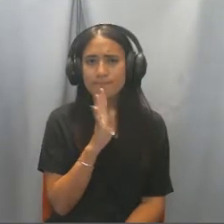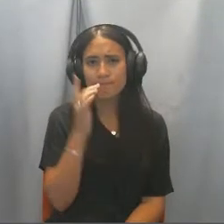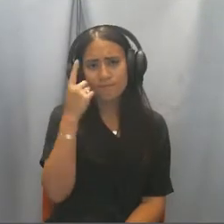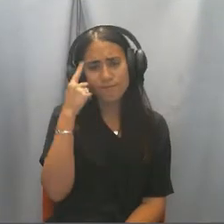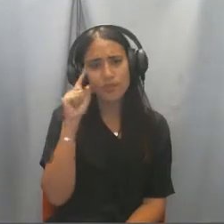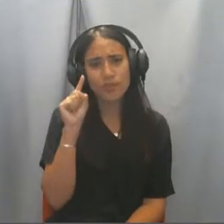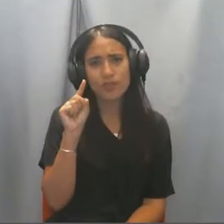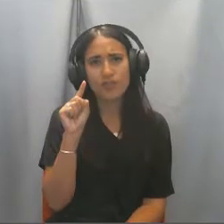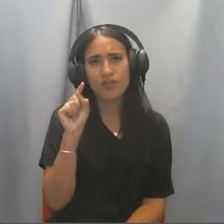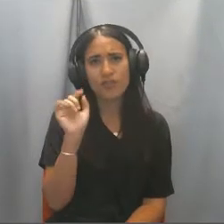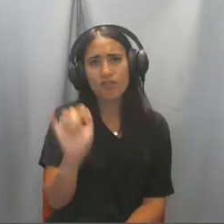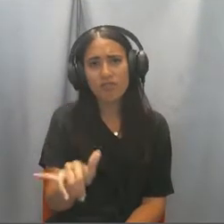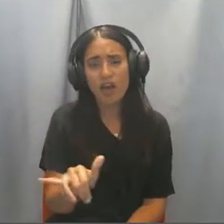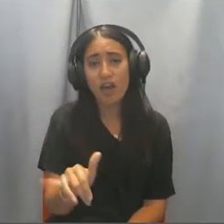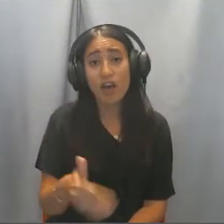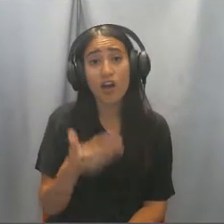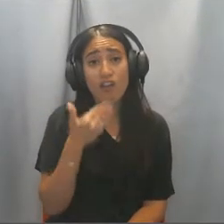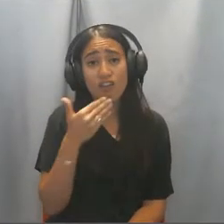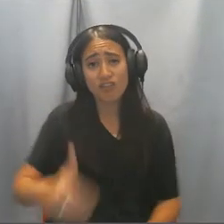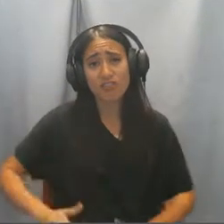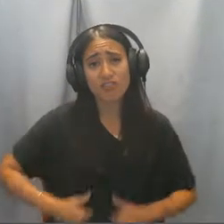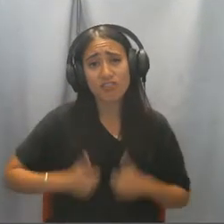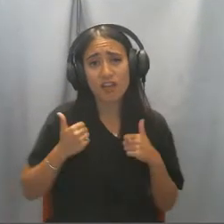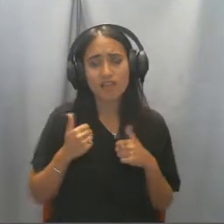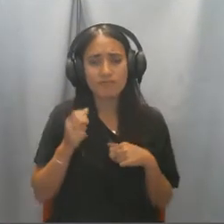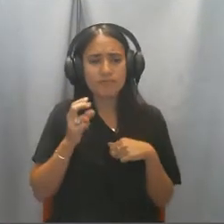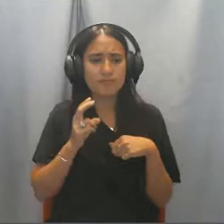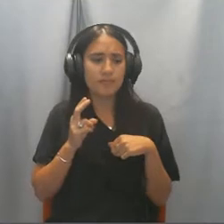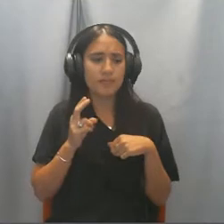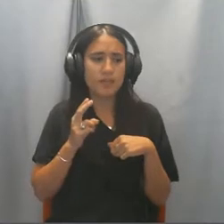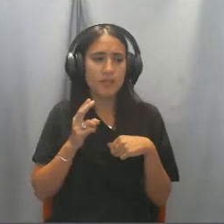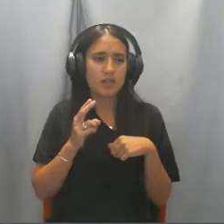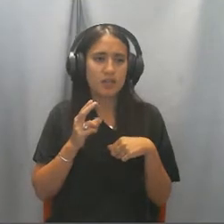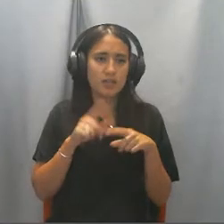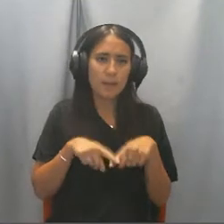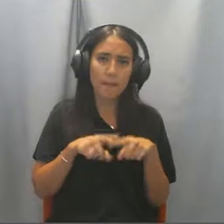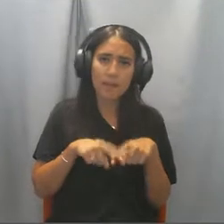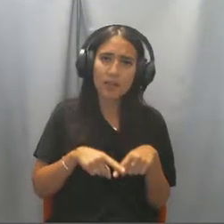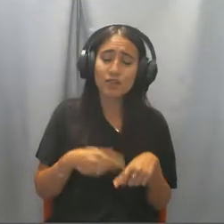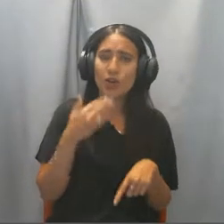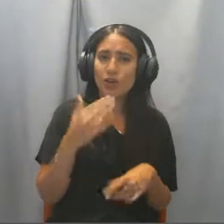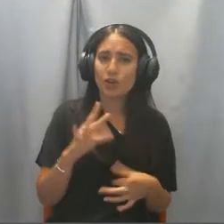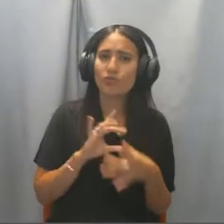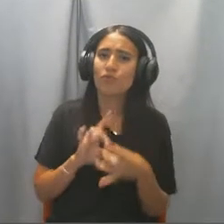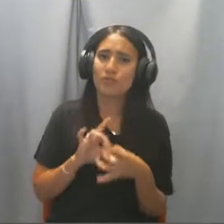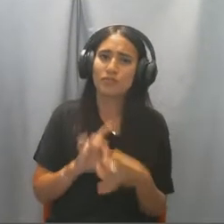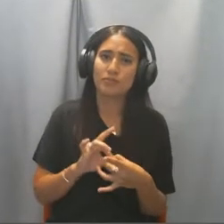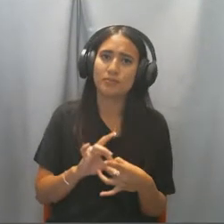The good life is built with good relationships. Thank you.